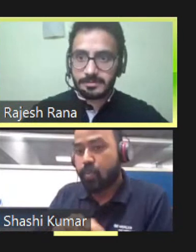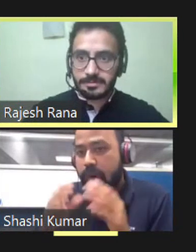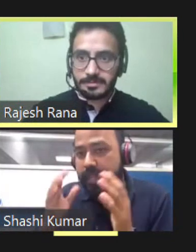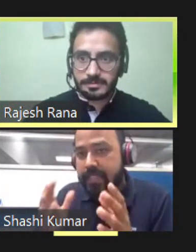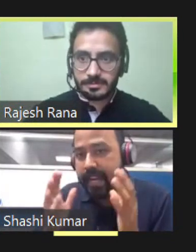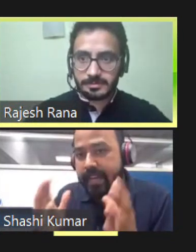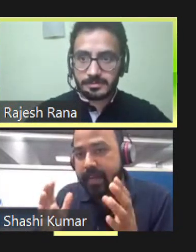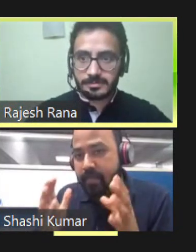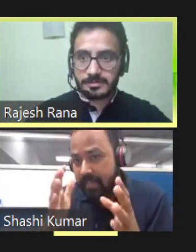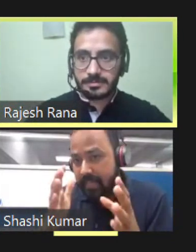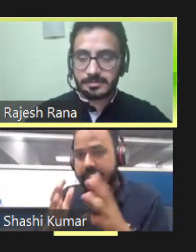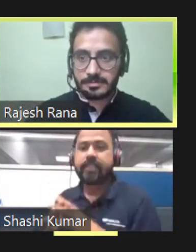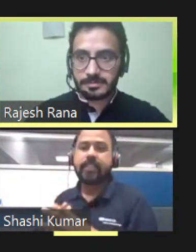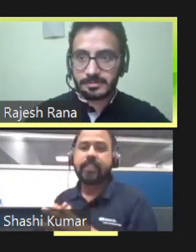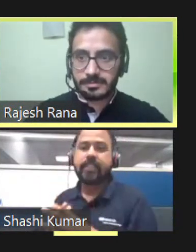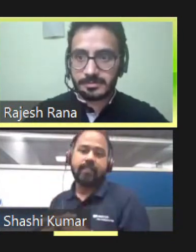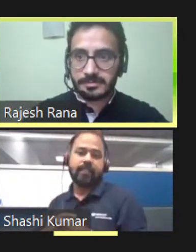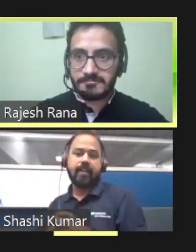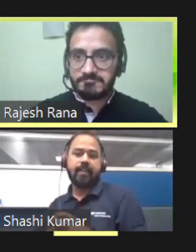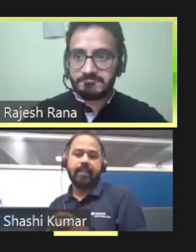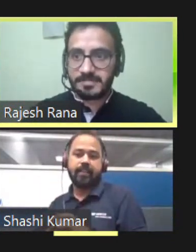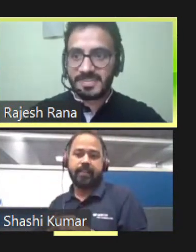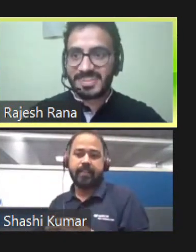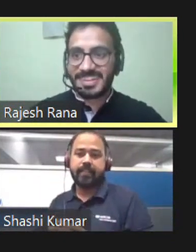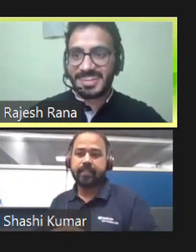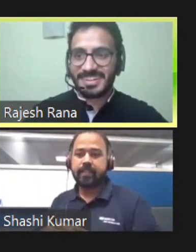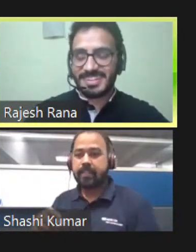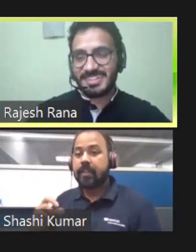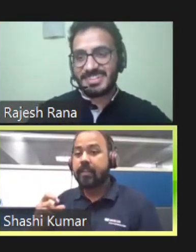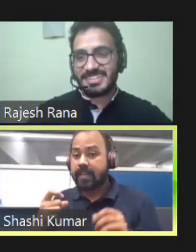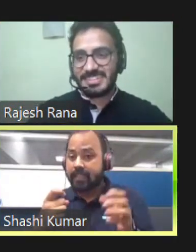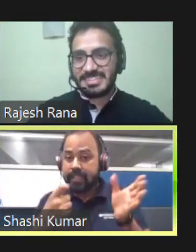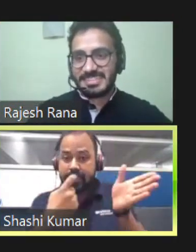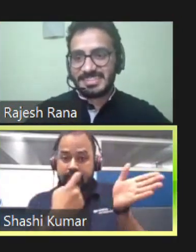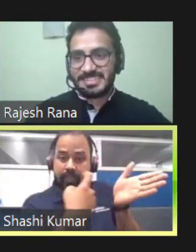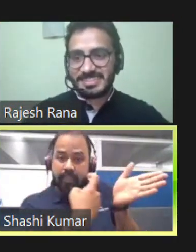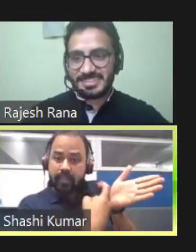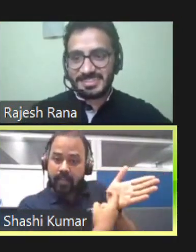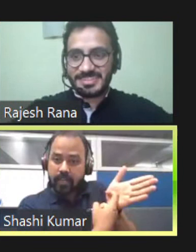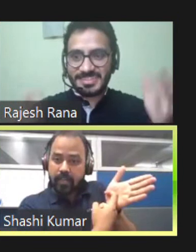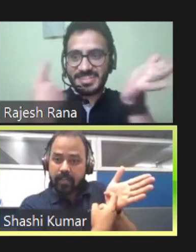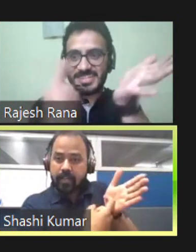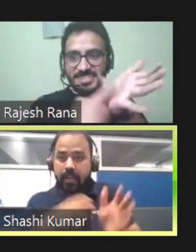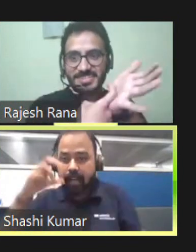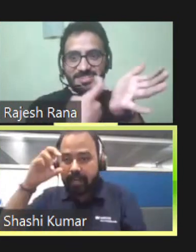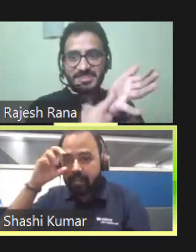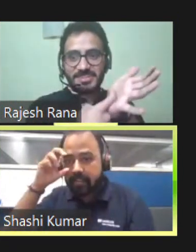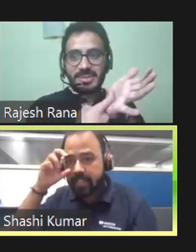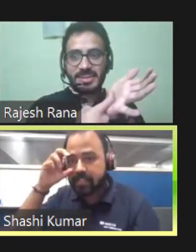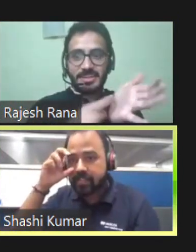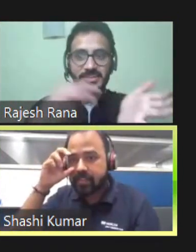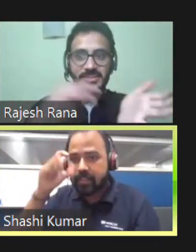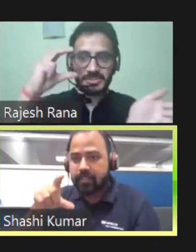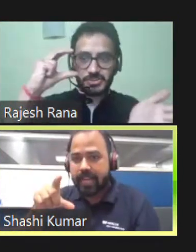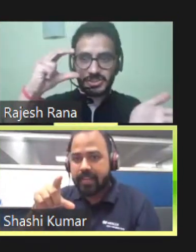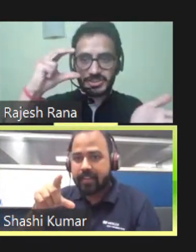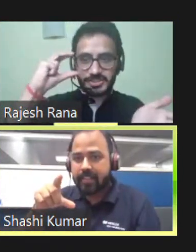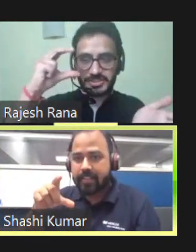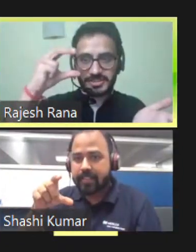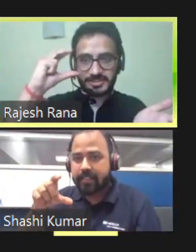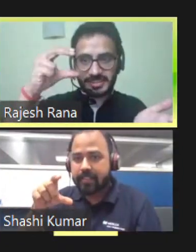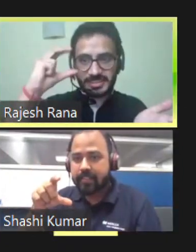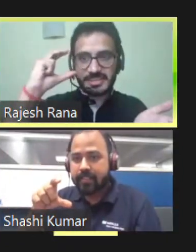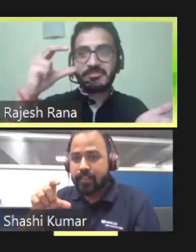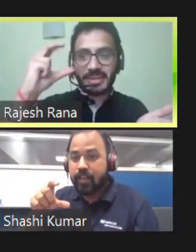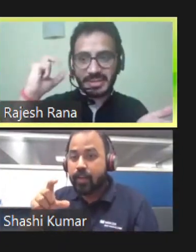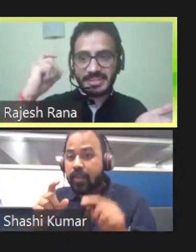share what sign name Rajesh is having. Is Rajesh R and this. Right,